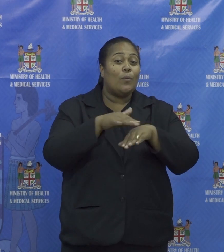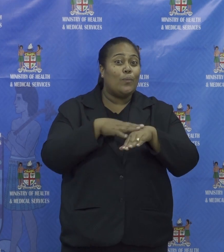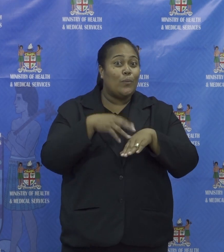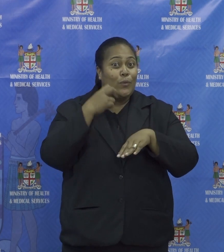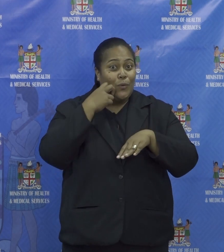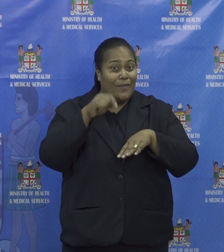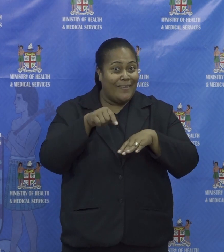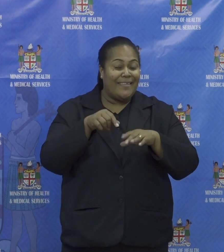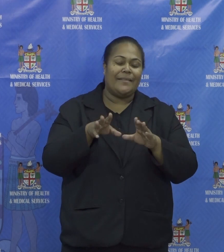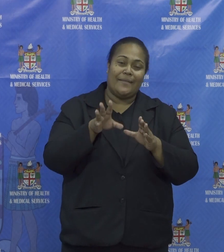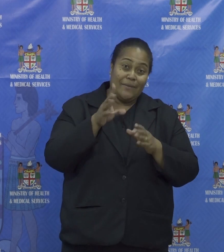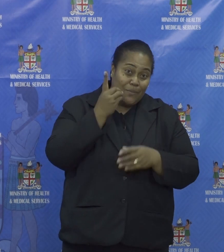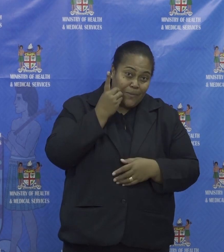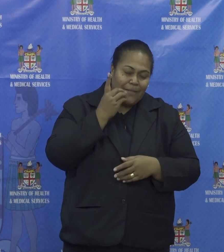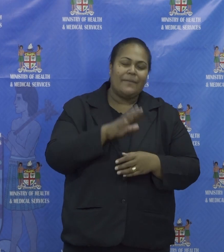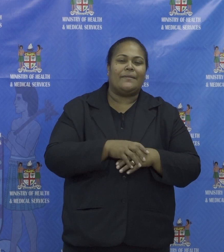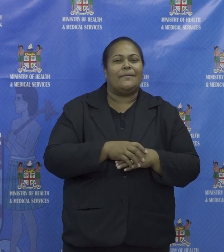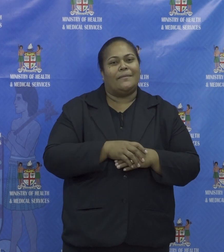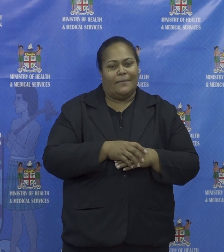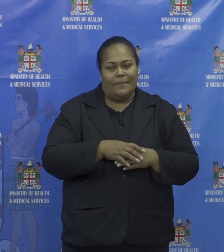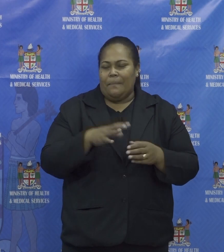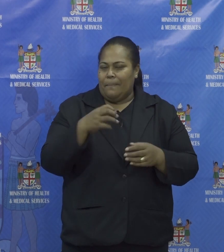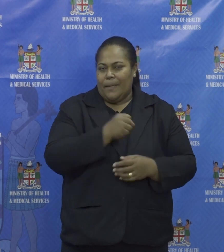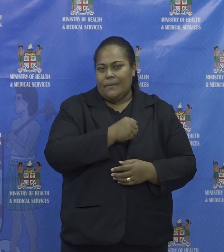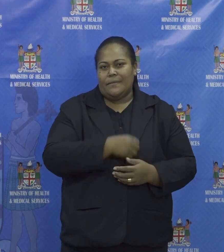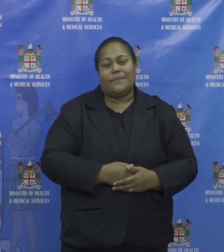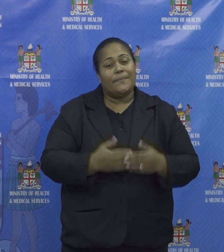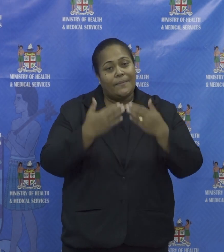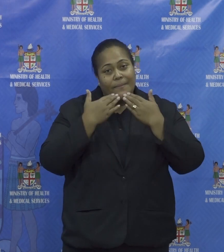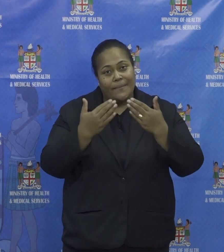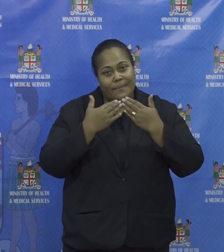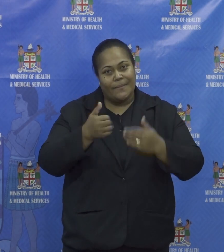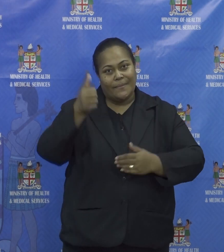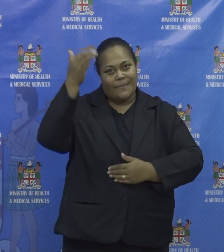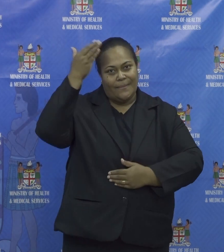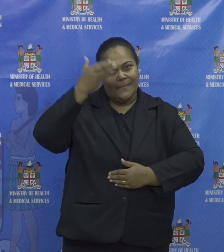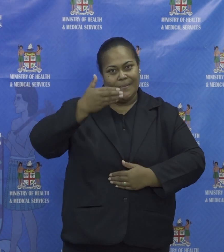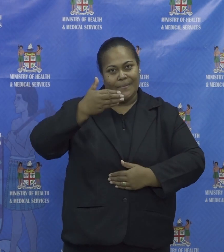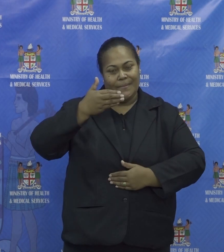on to activate the app. Benawalevu and good evening.